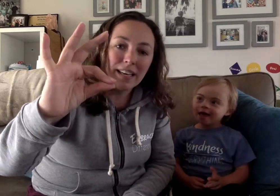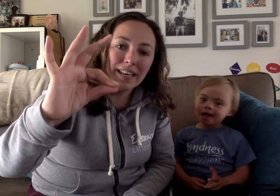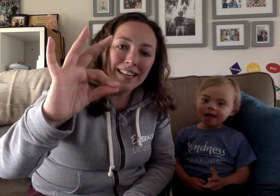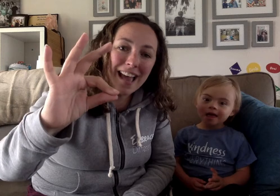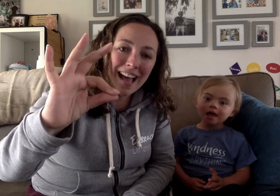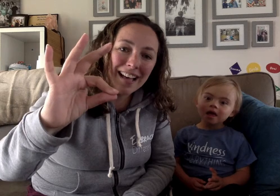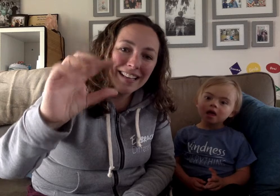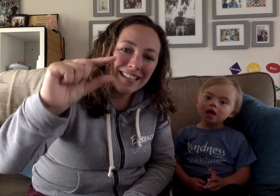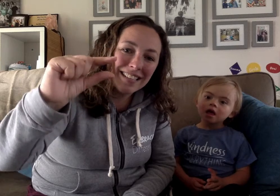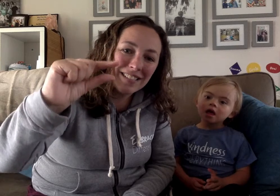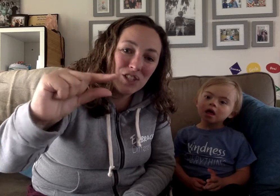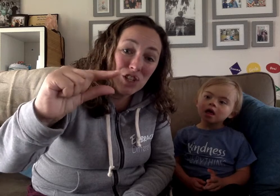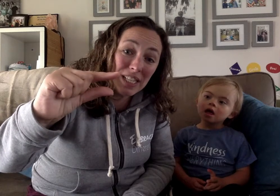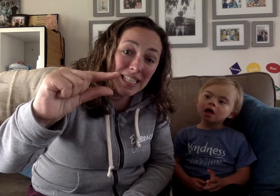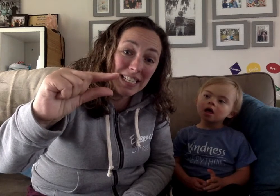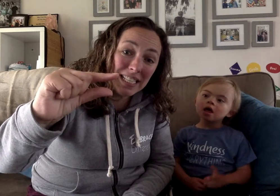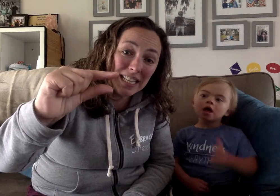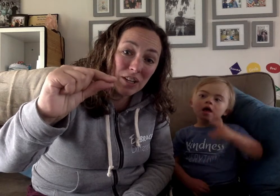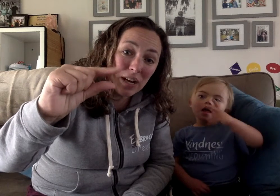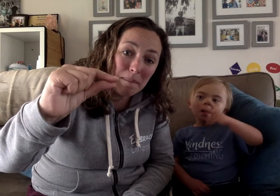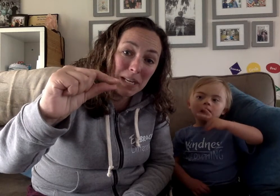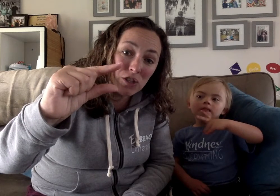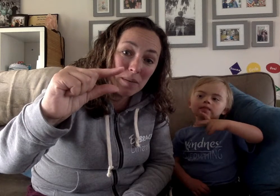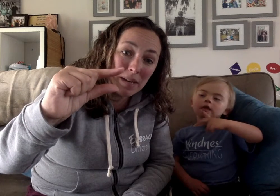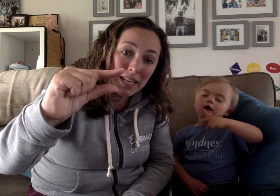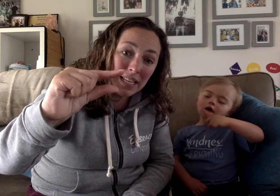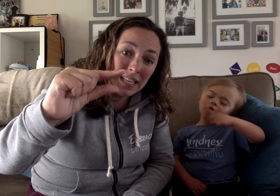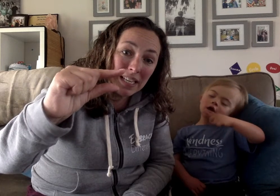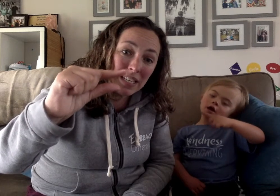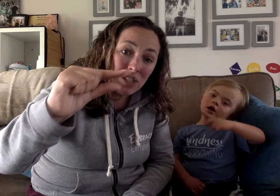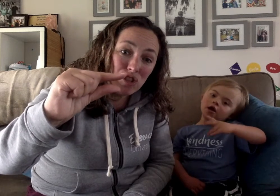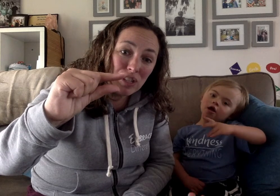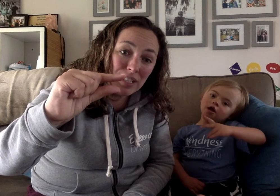Finnegan, yeah. G, like you're going to pinch somebody. G.